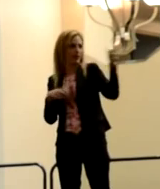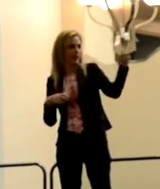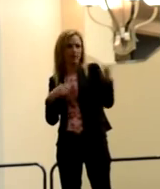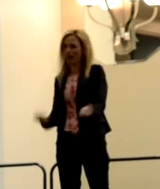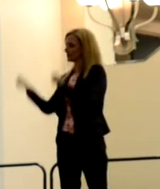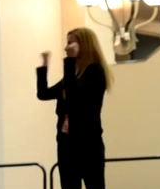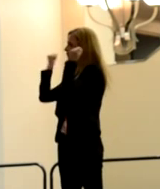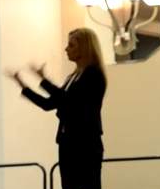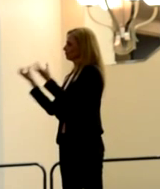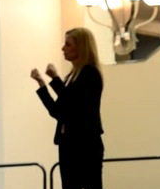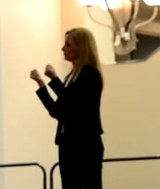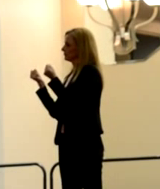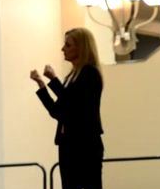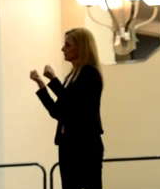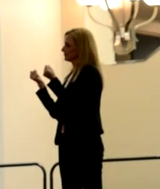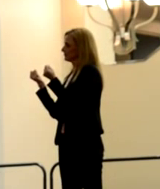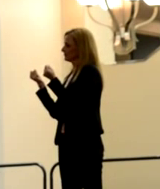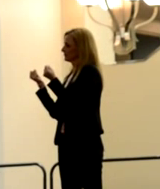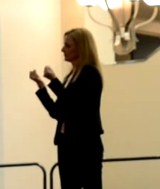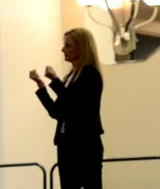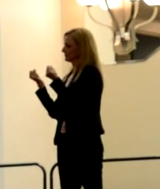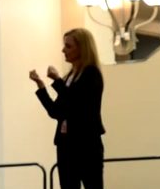don't you sit with me, sign it,